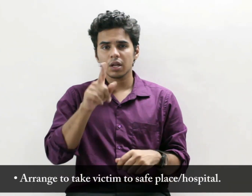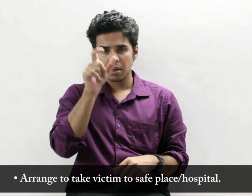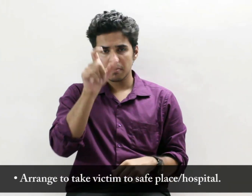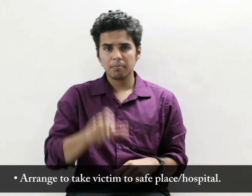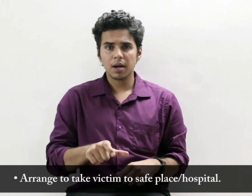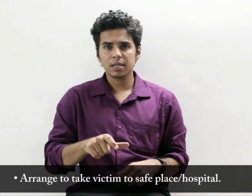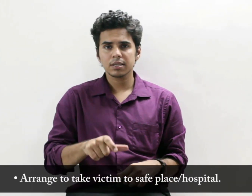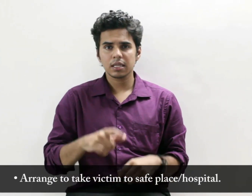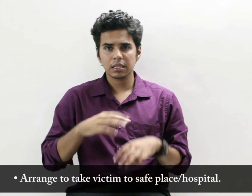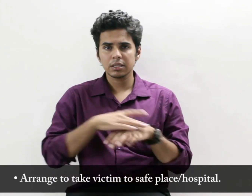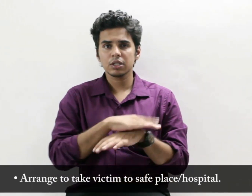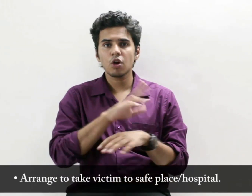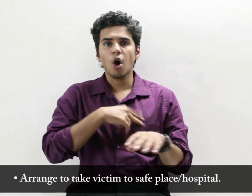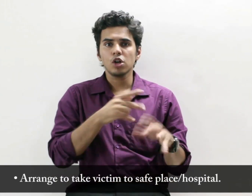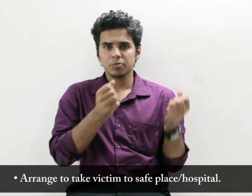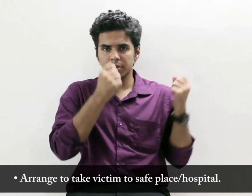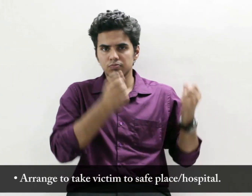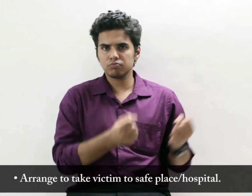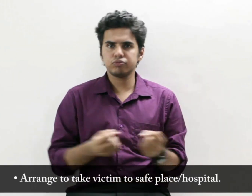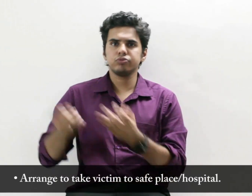Arrange to take victim to safe place, hospital.